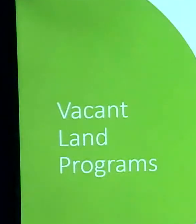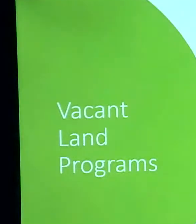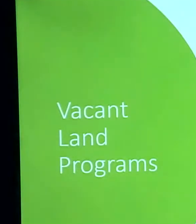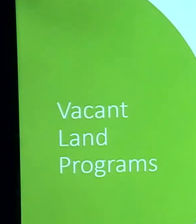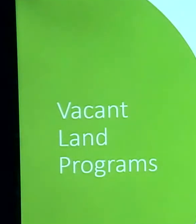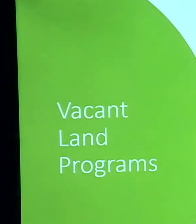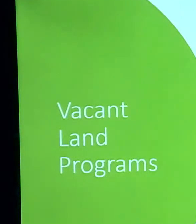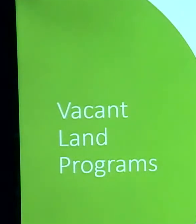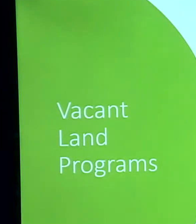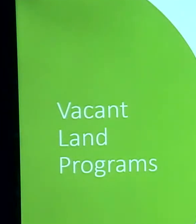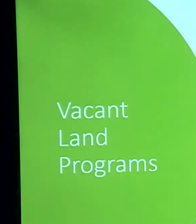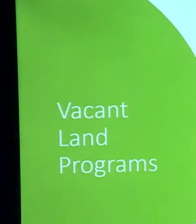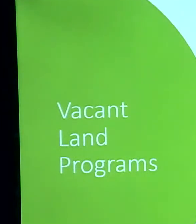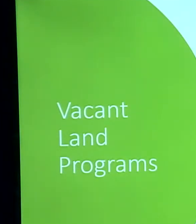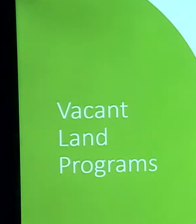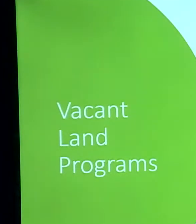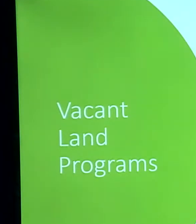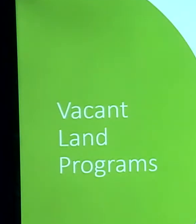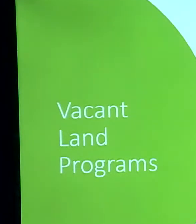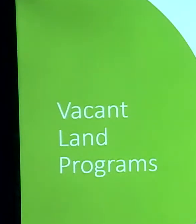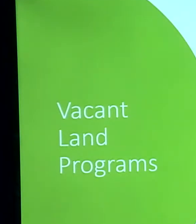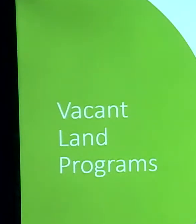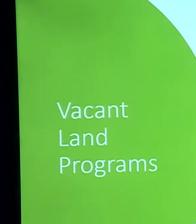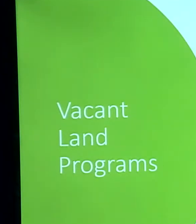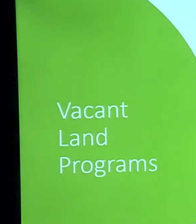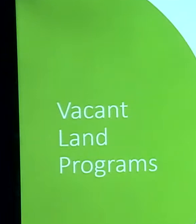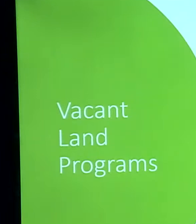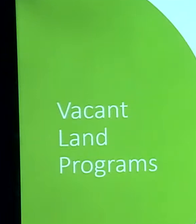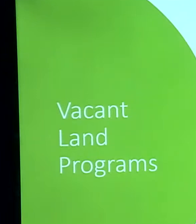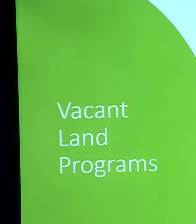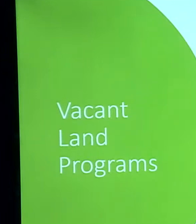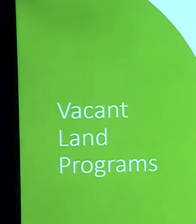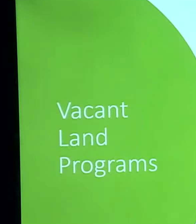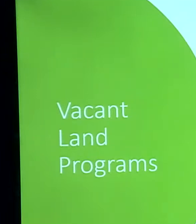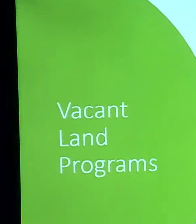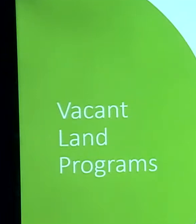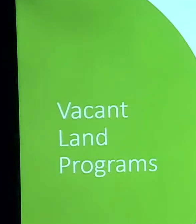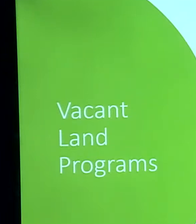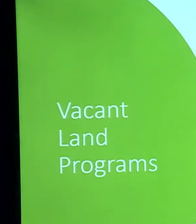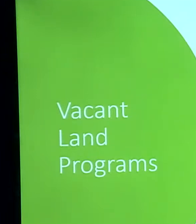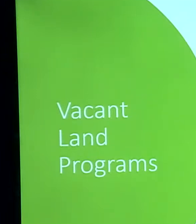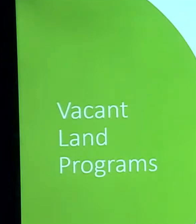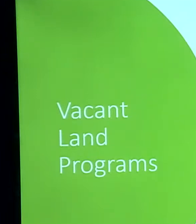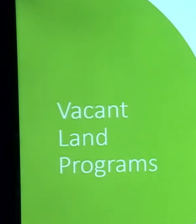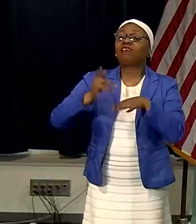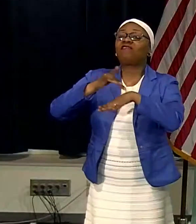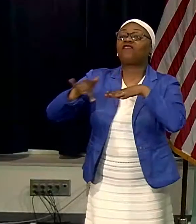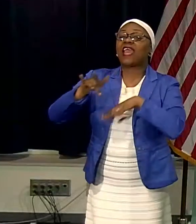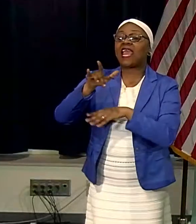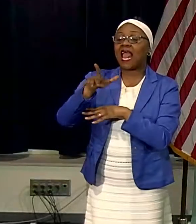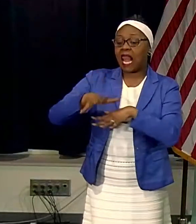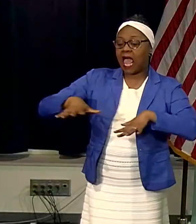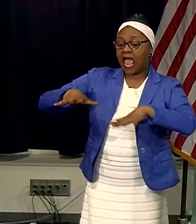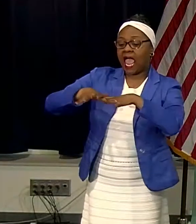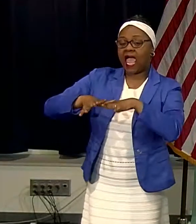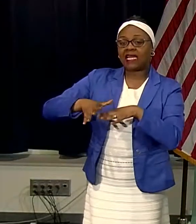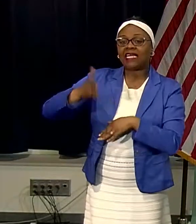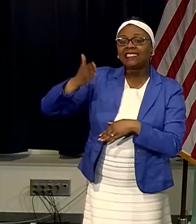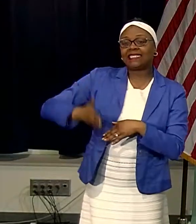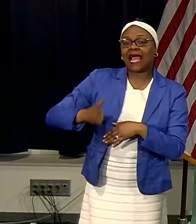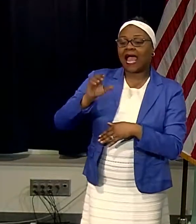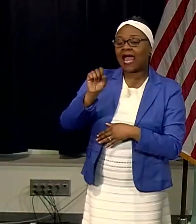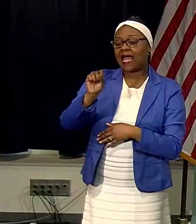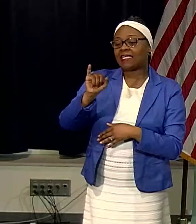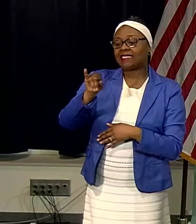Next, we're going to jump into vacant land. So two of our flagship programs with vacant land, our land reuse programs, are side lots and neighborhood